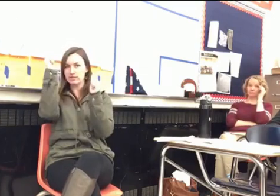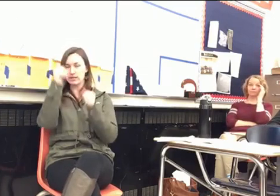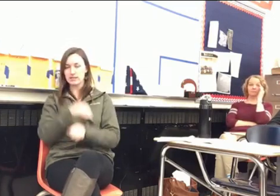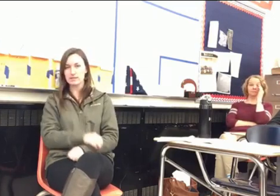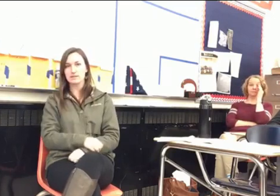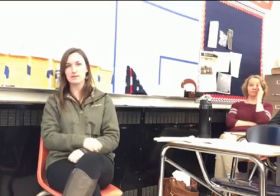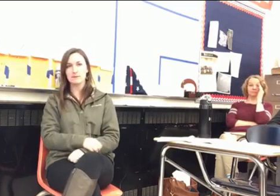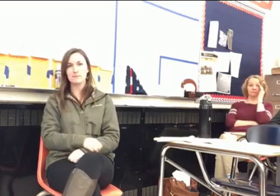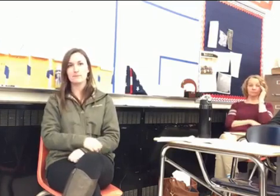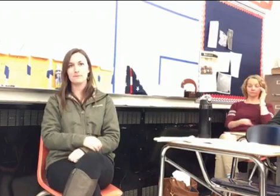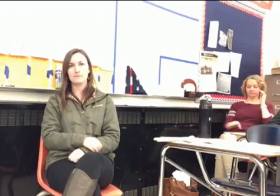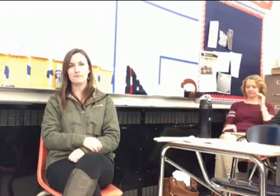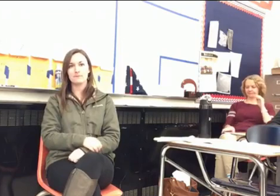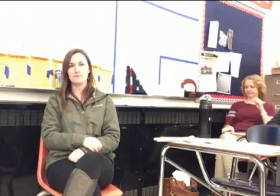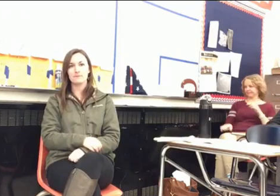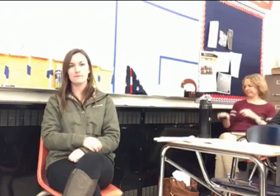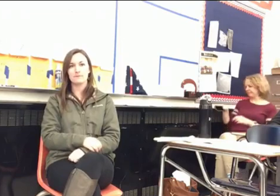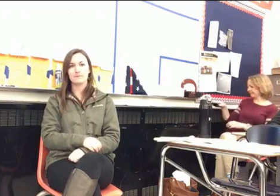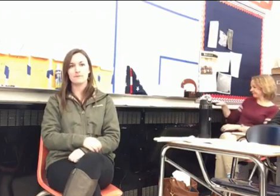Environmental president.